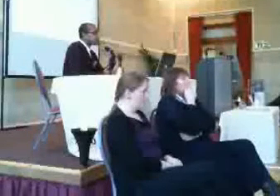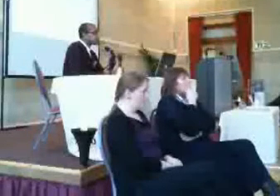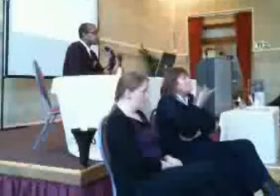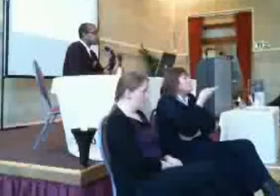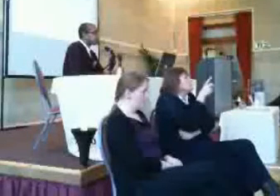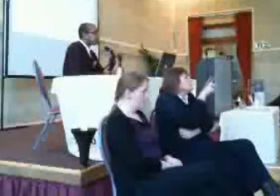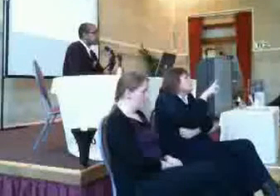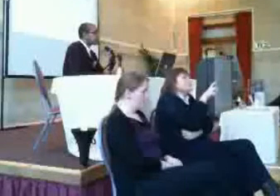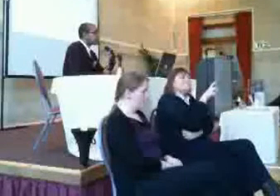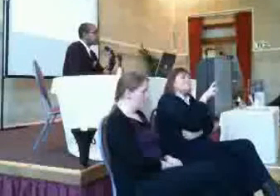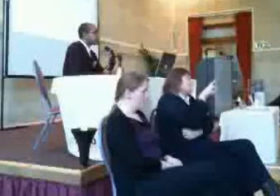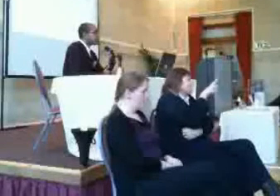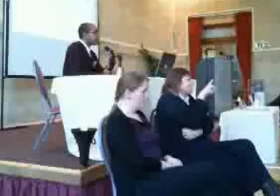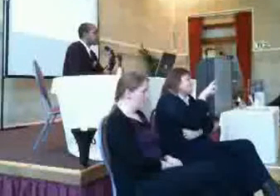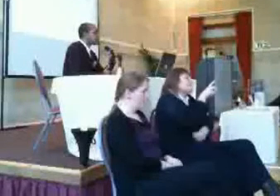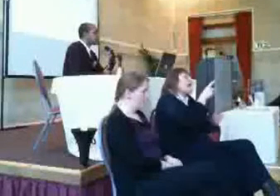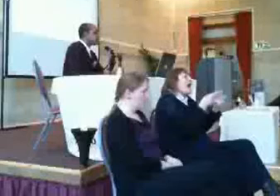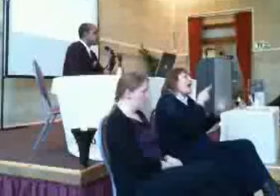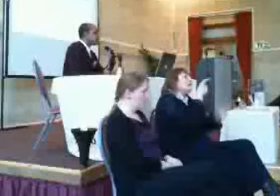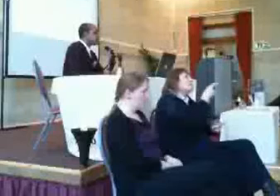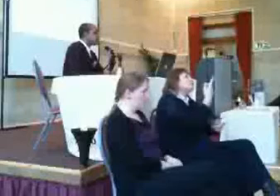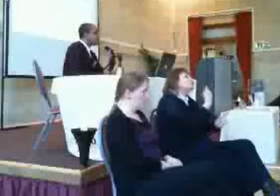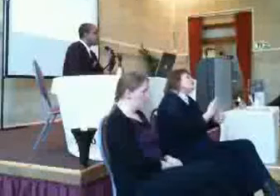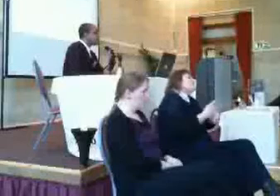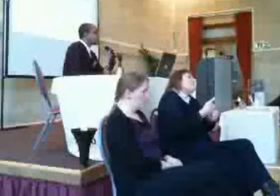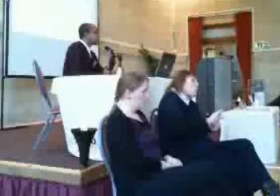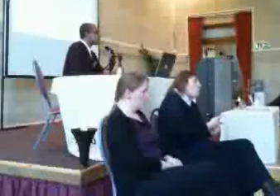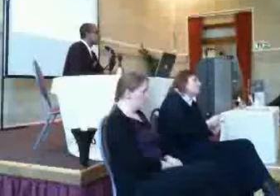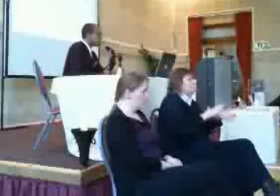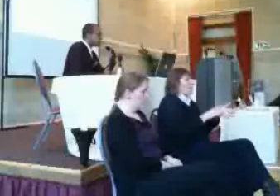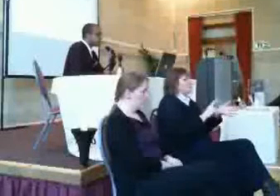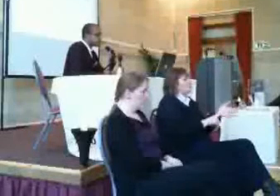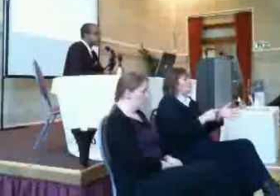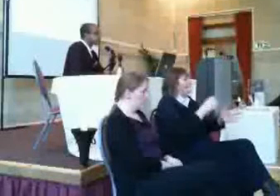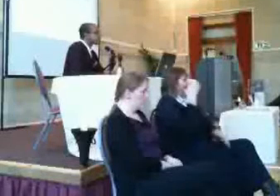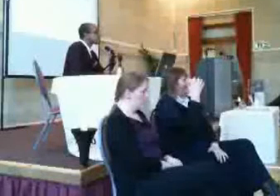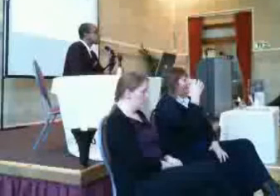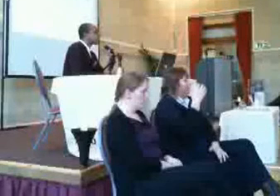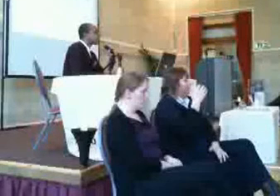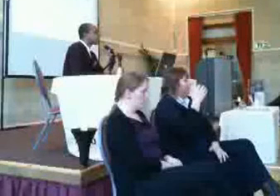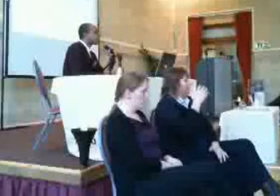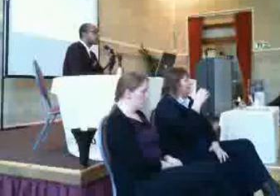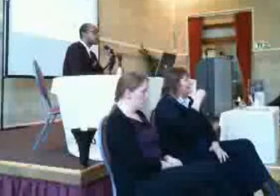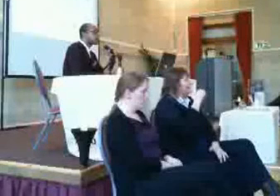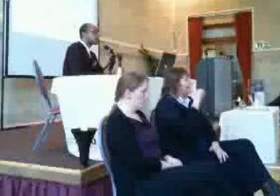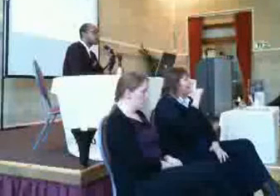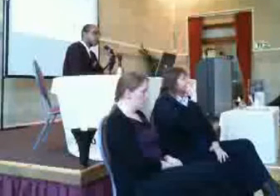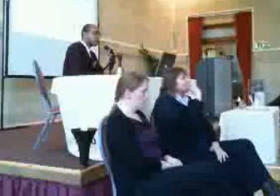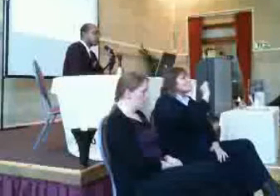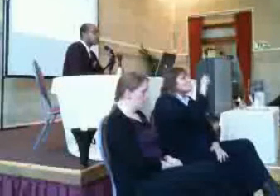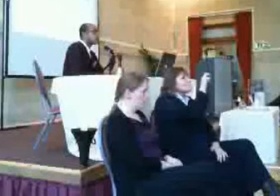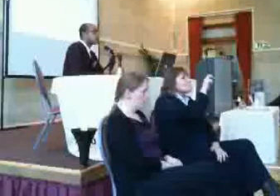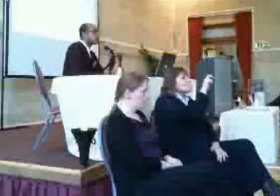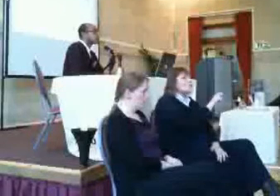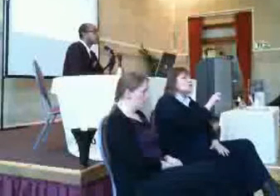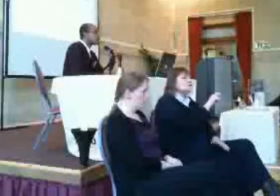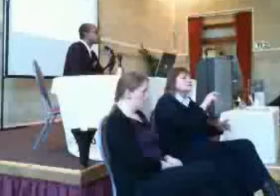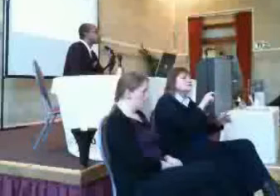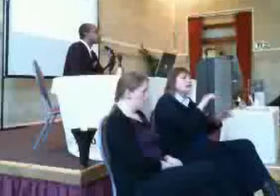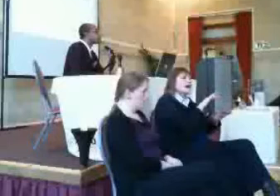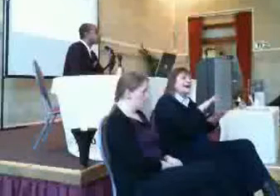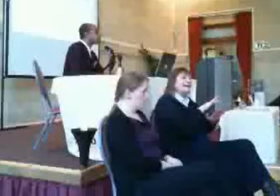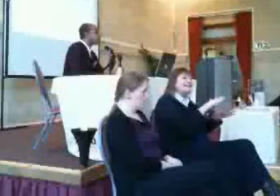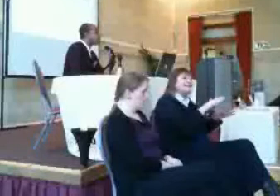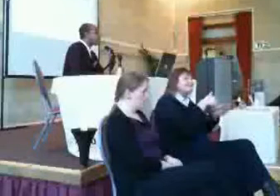someone else who was his right-hand man, who, because he was different, because he didn't fit within the mould of the civil